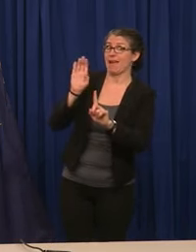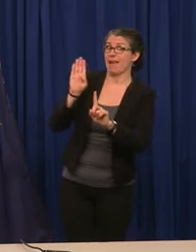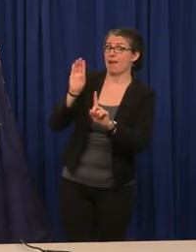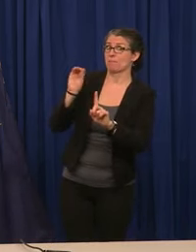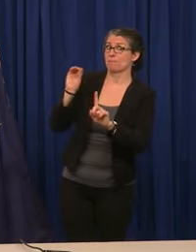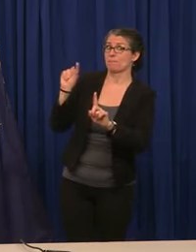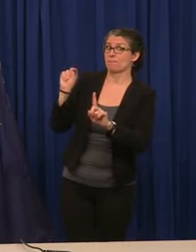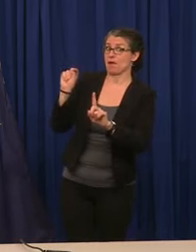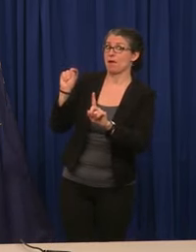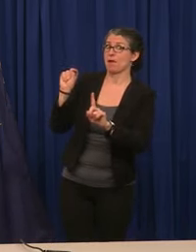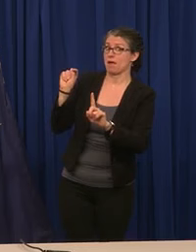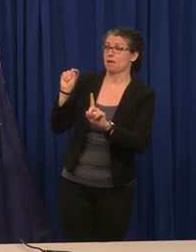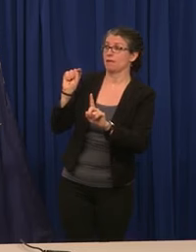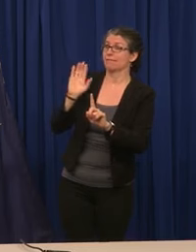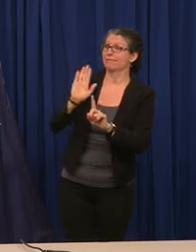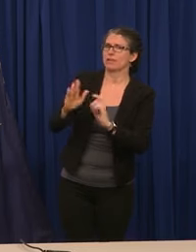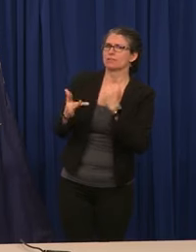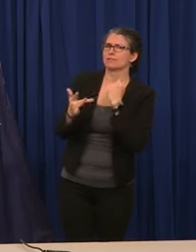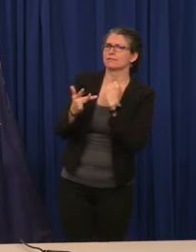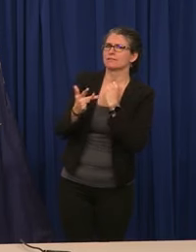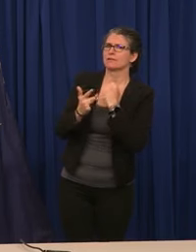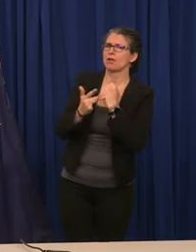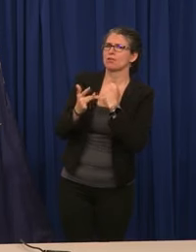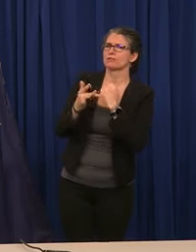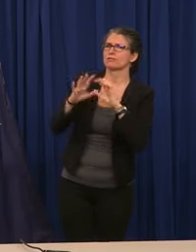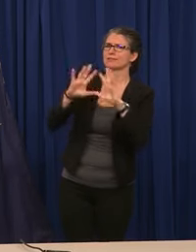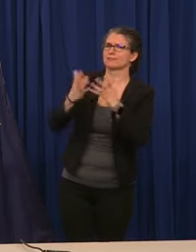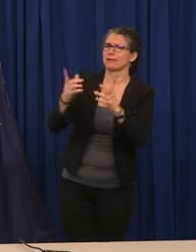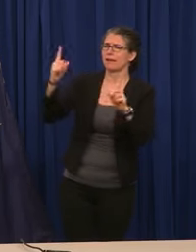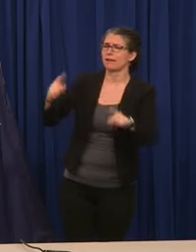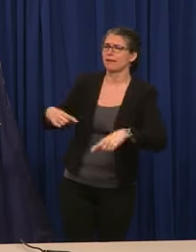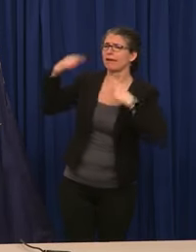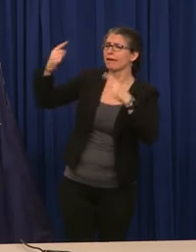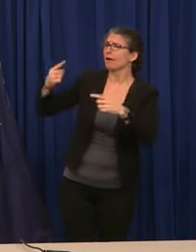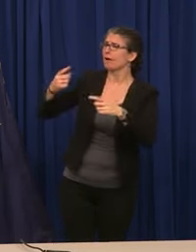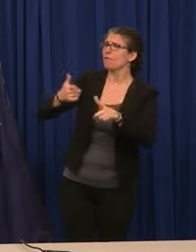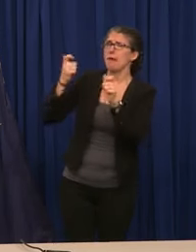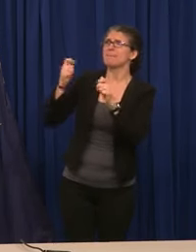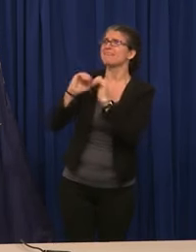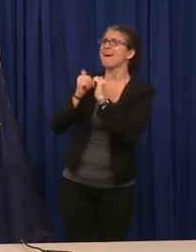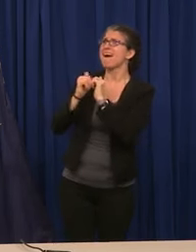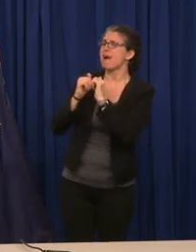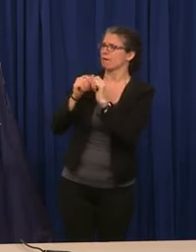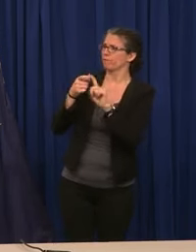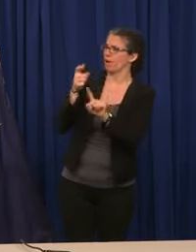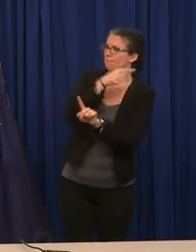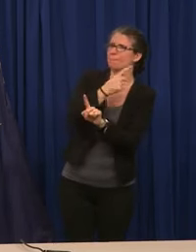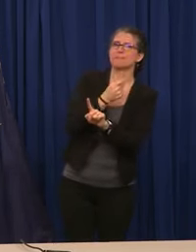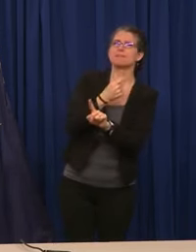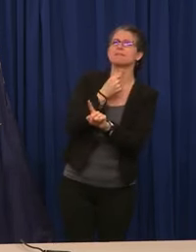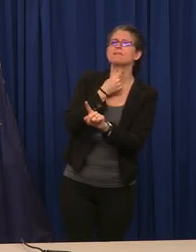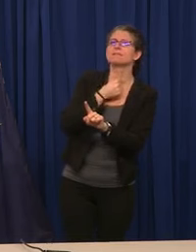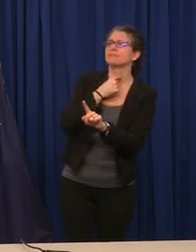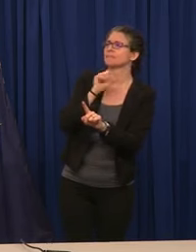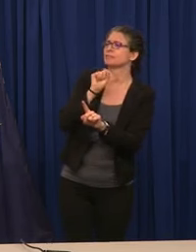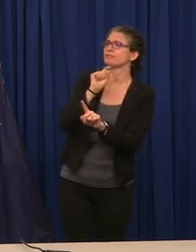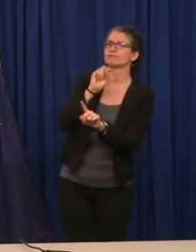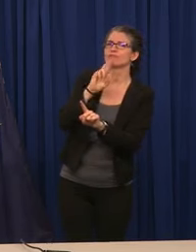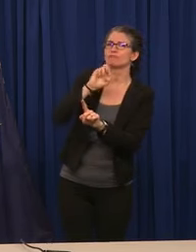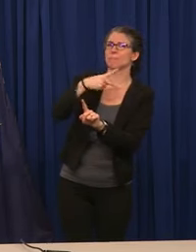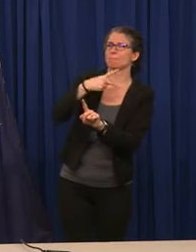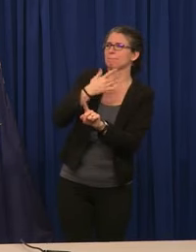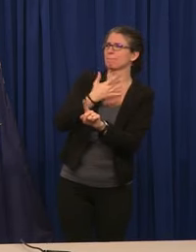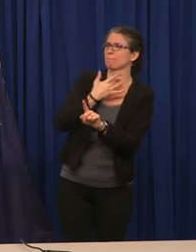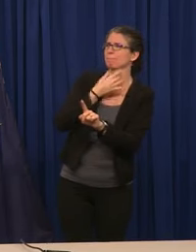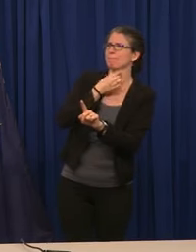for strep and for other tests mm-hmm. as well, and that you know this was kind of an expansion of that. So am I right there? And